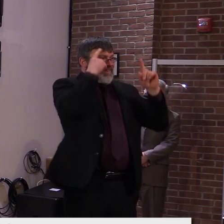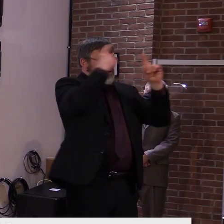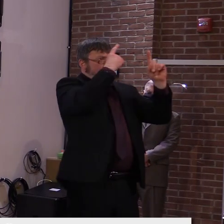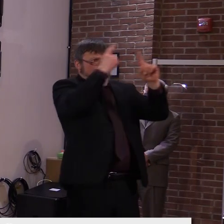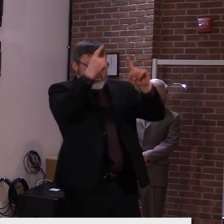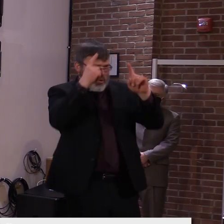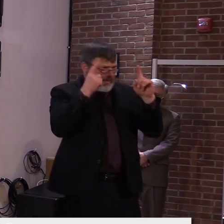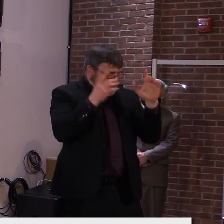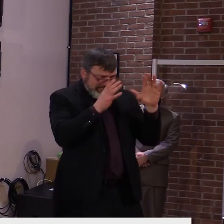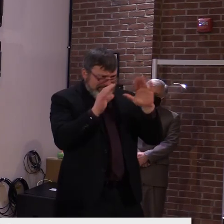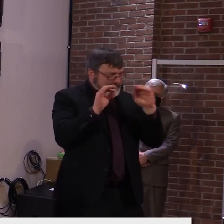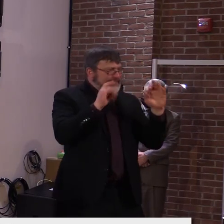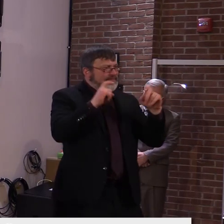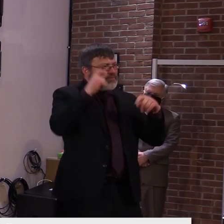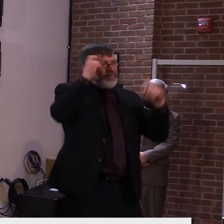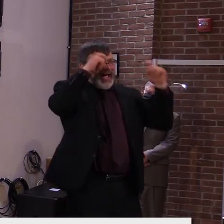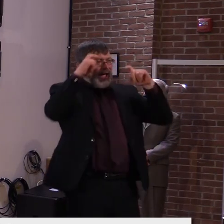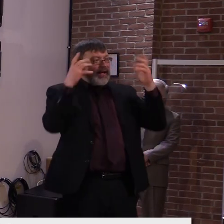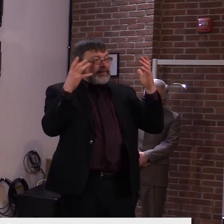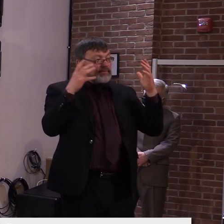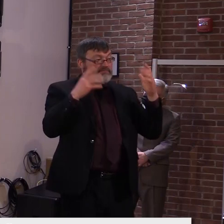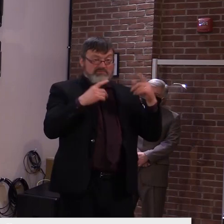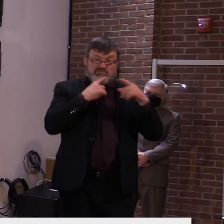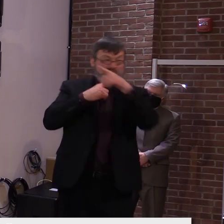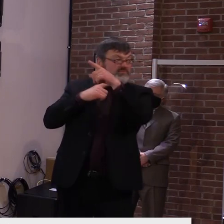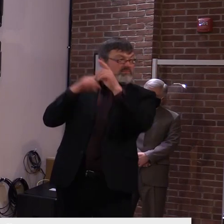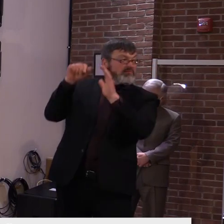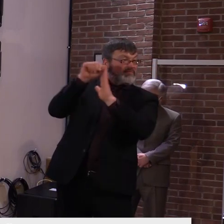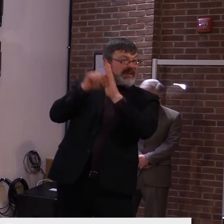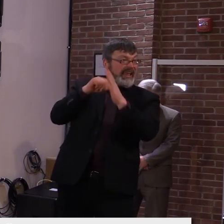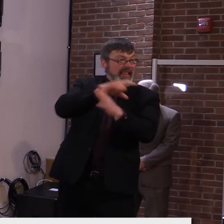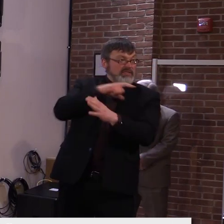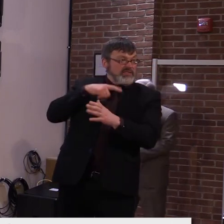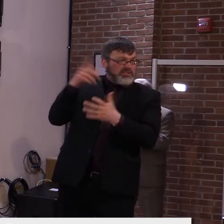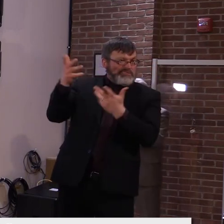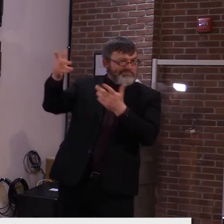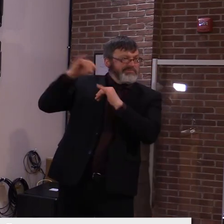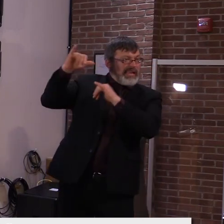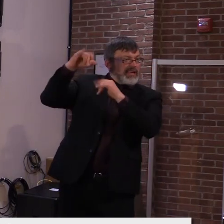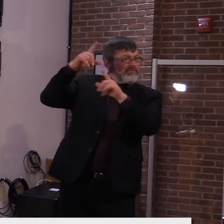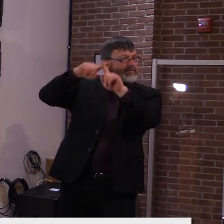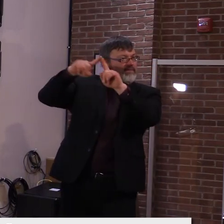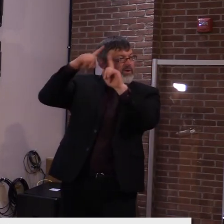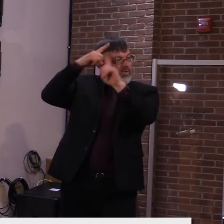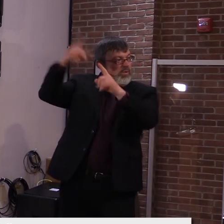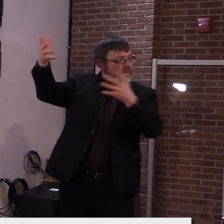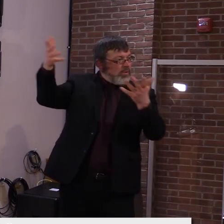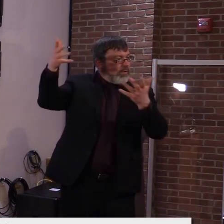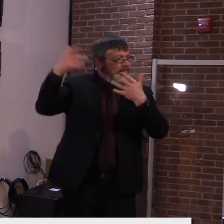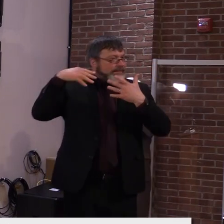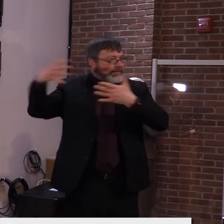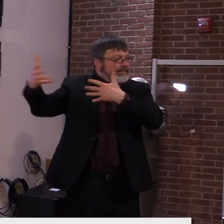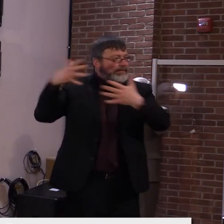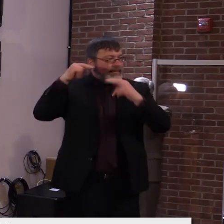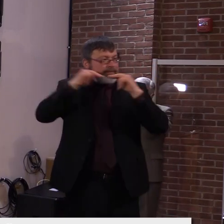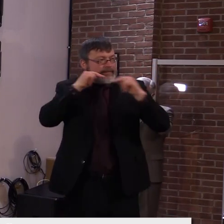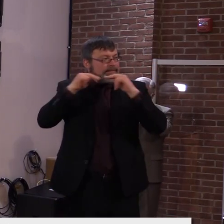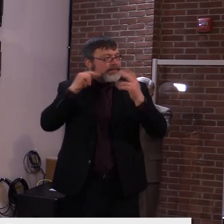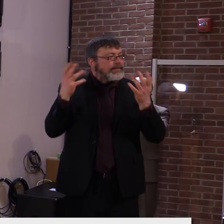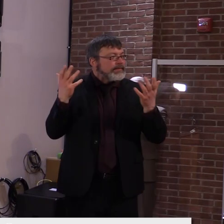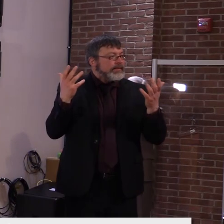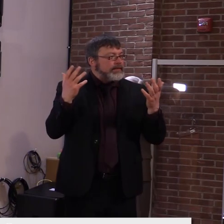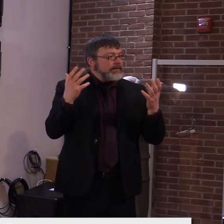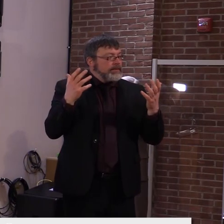have some as well. But again, I would resist building a program based on any additional money coming